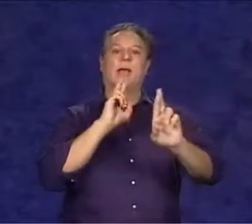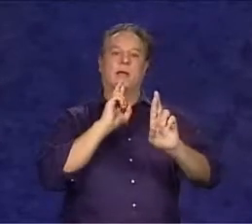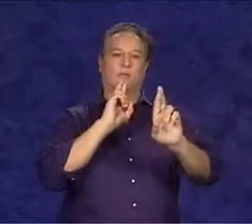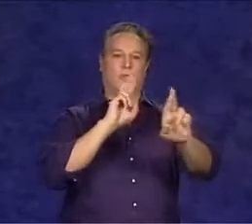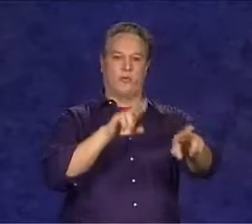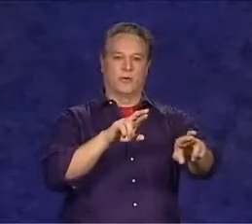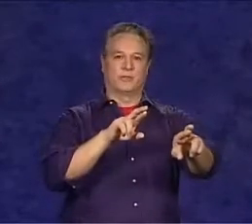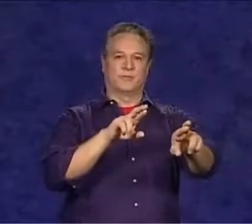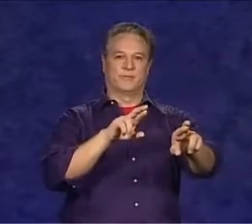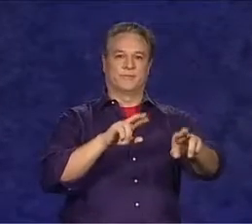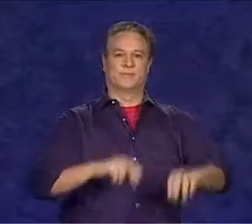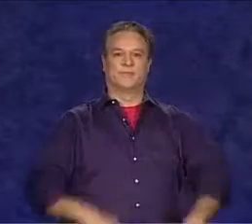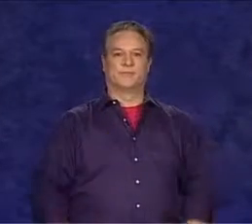and report.